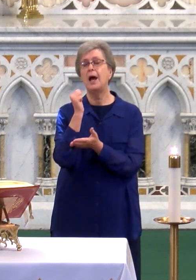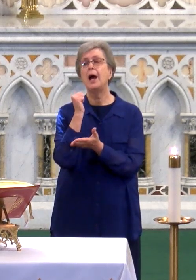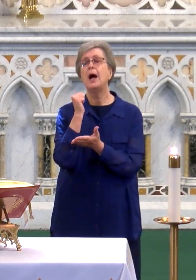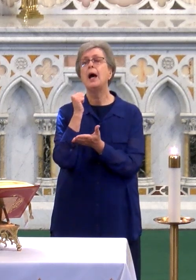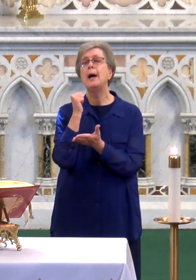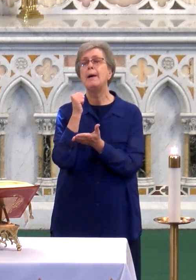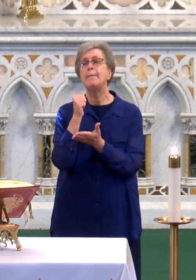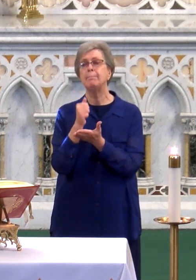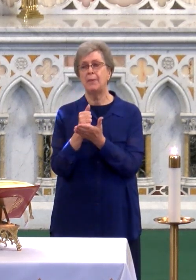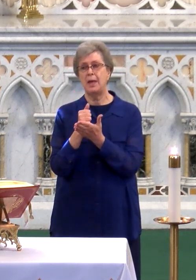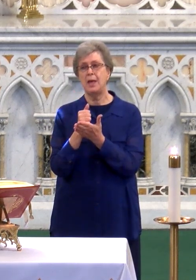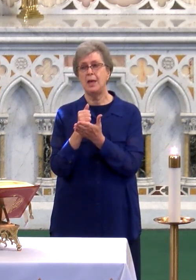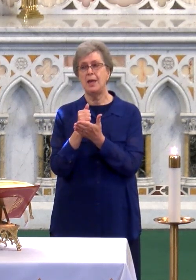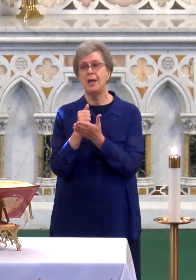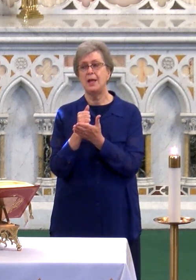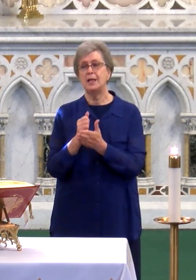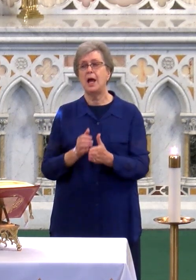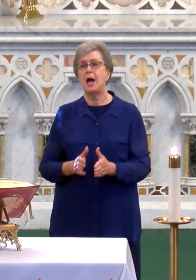Amen.